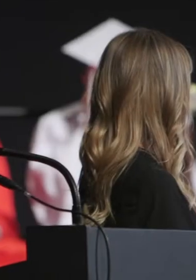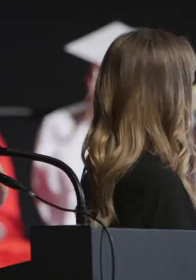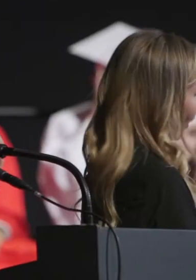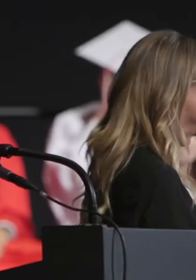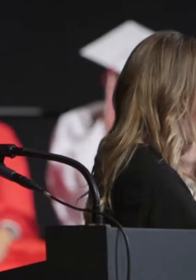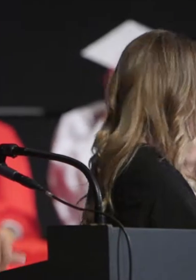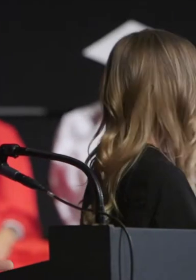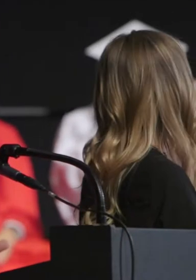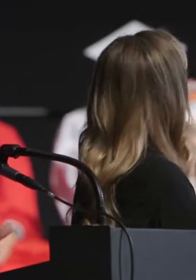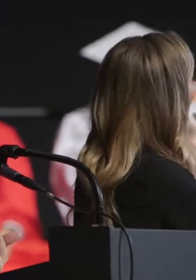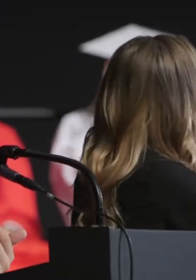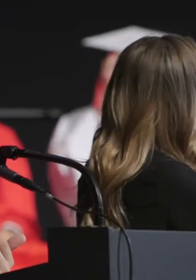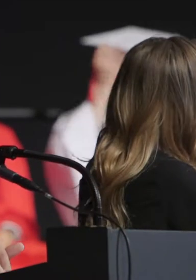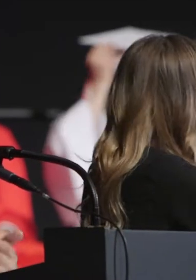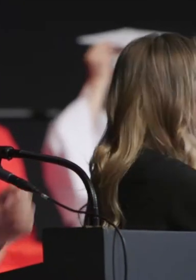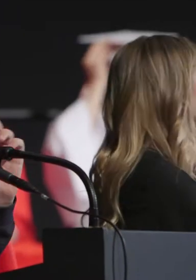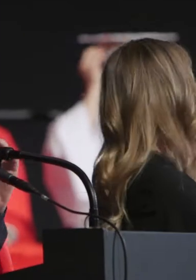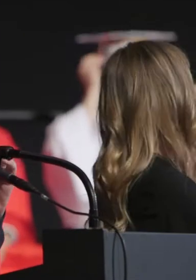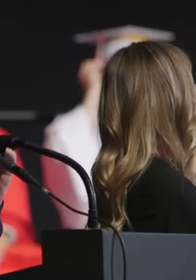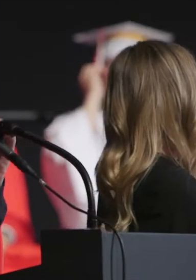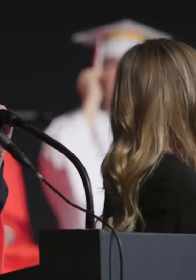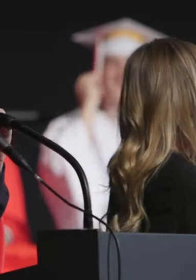Good evening. Port Townsend School District Board members,